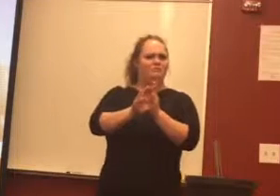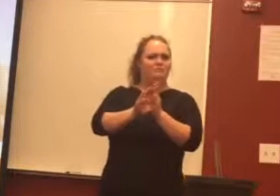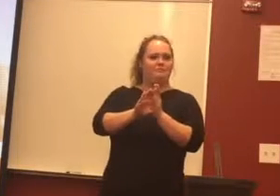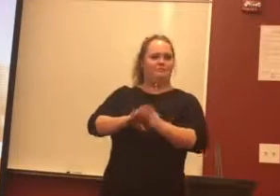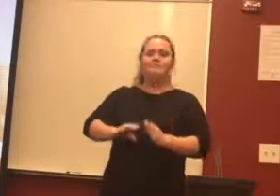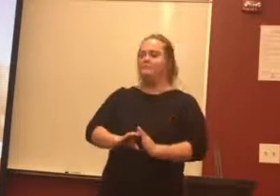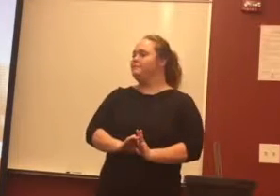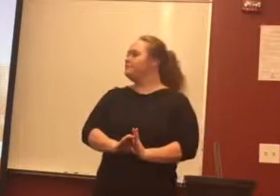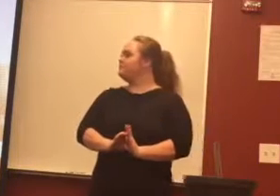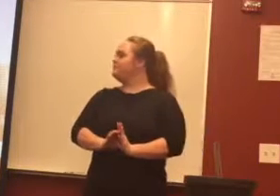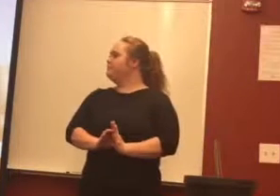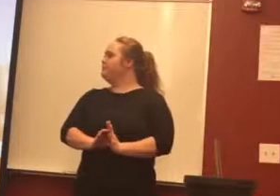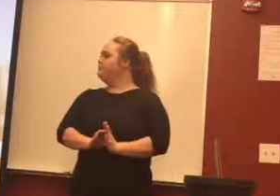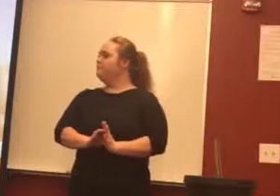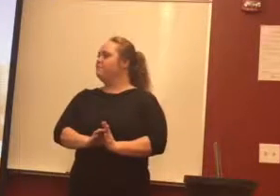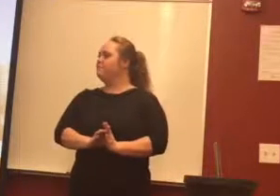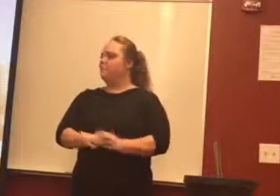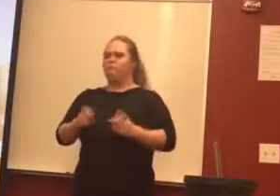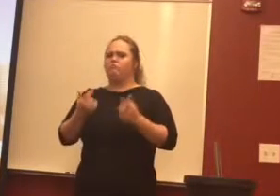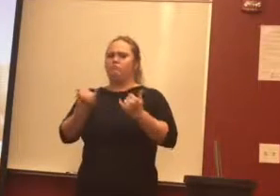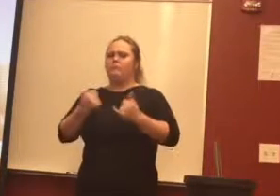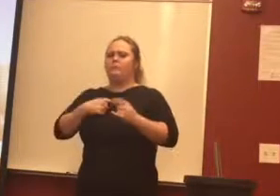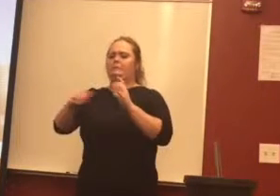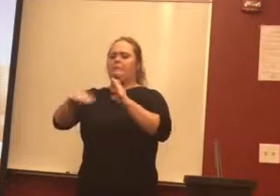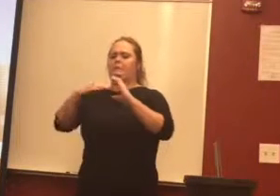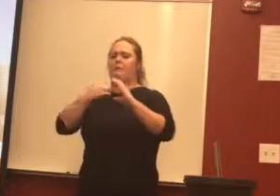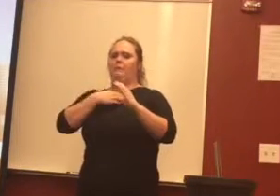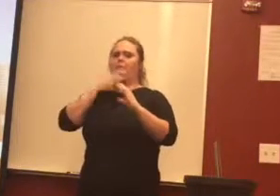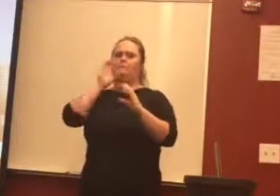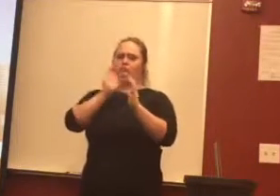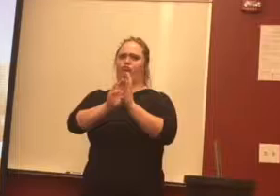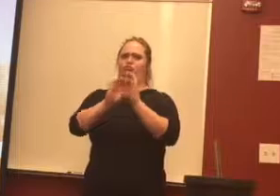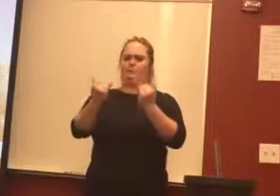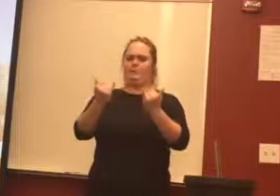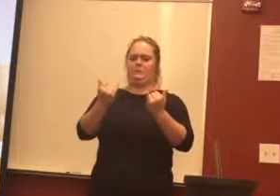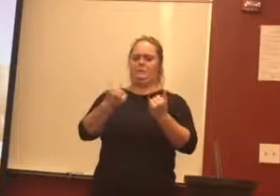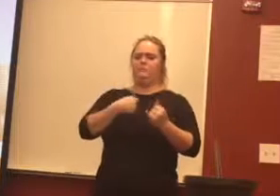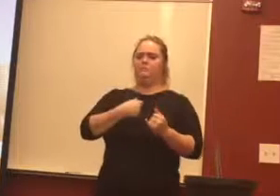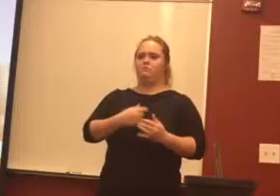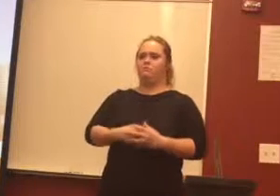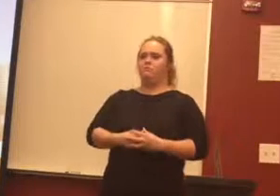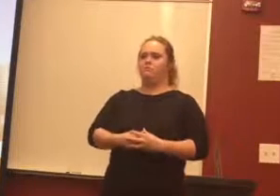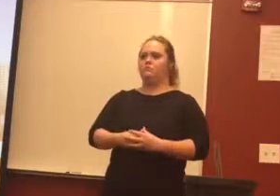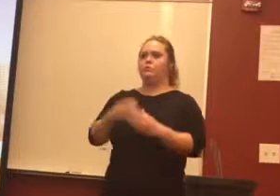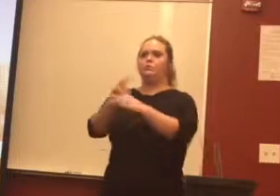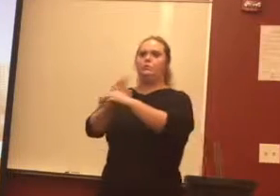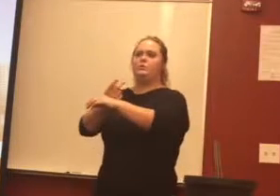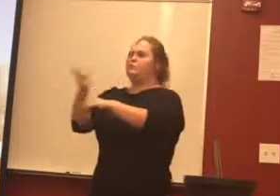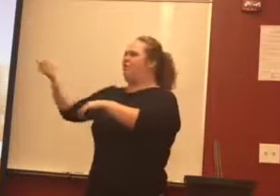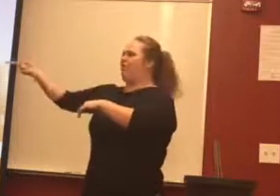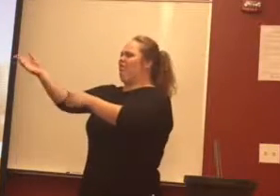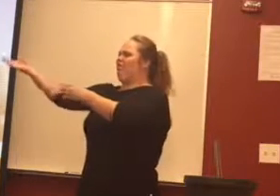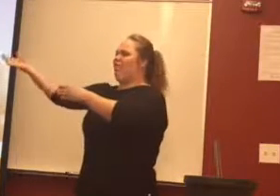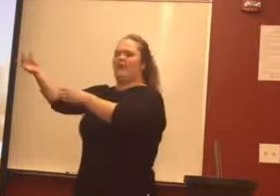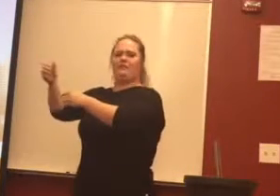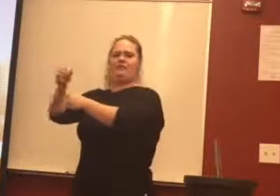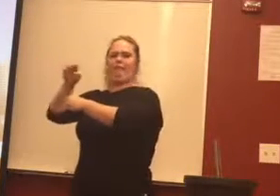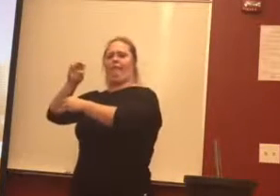it to myself really fast so I can show you at the end. Use the thingy with your phone. Oh, God, you're so